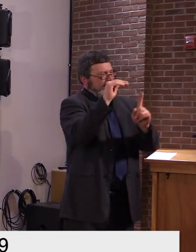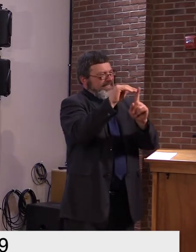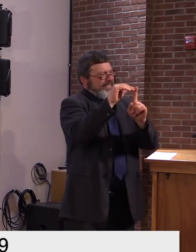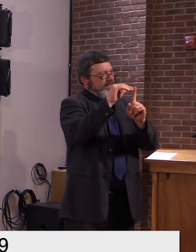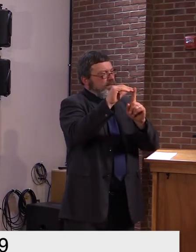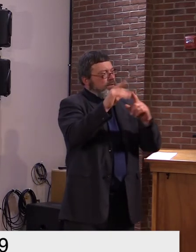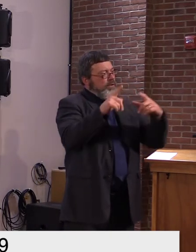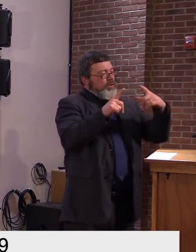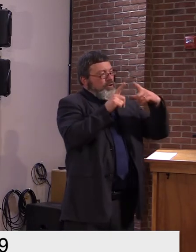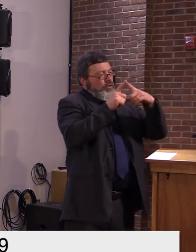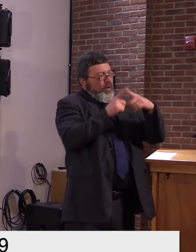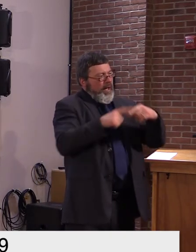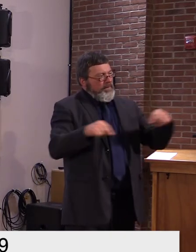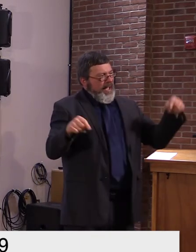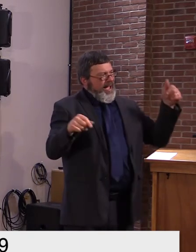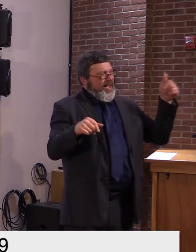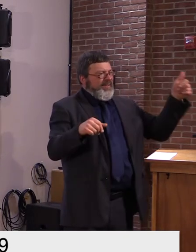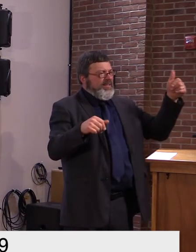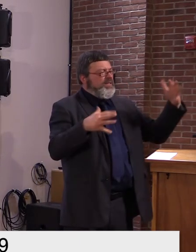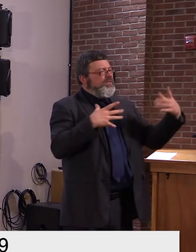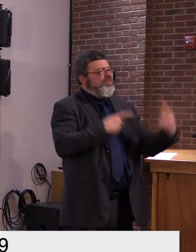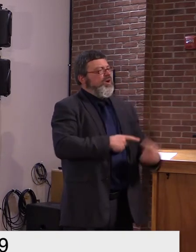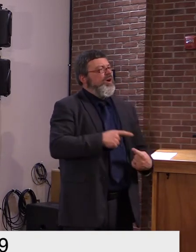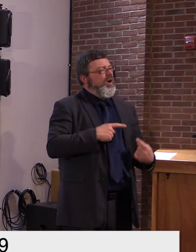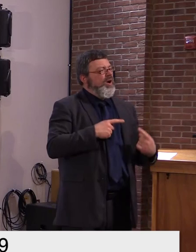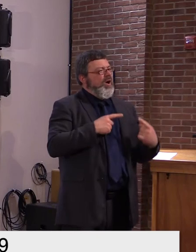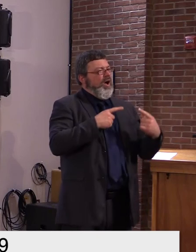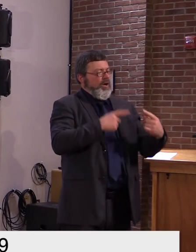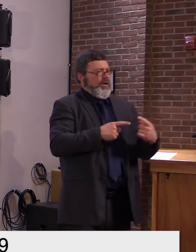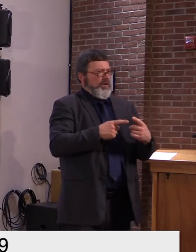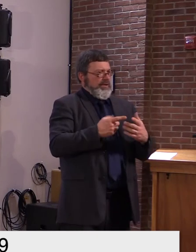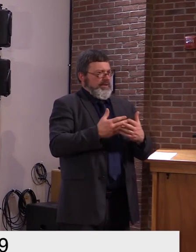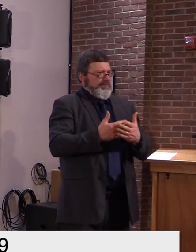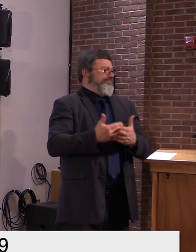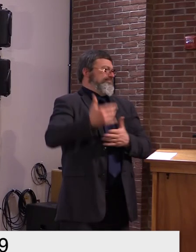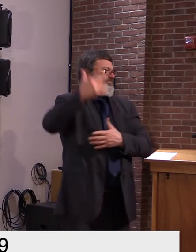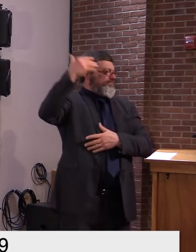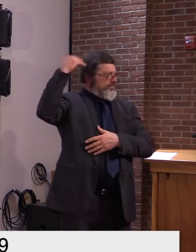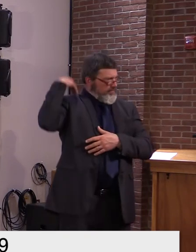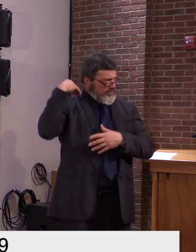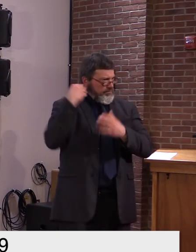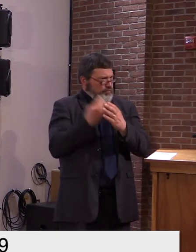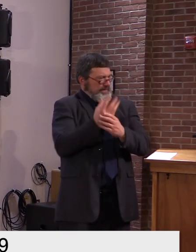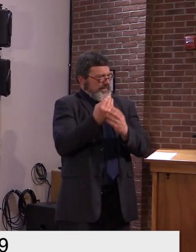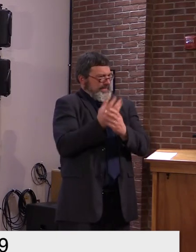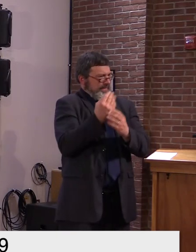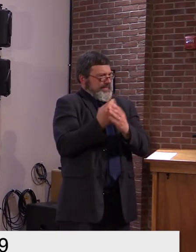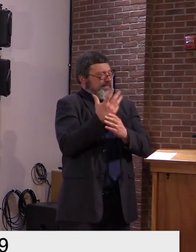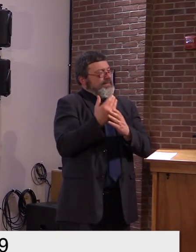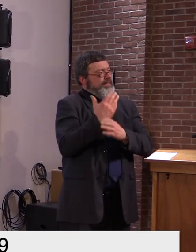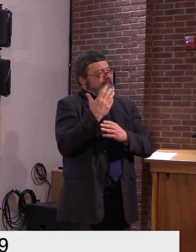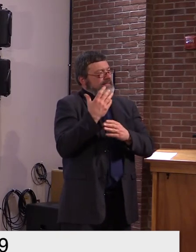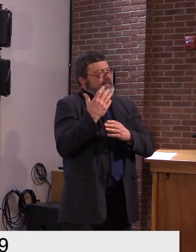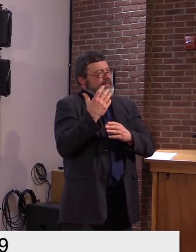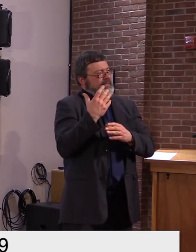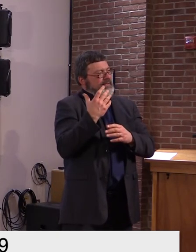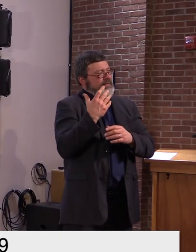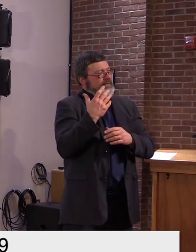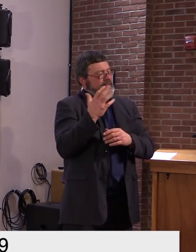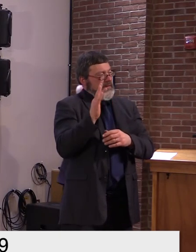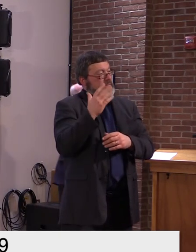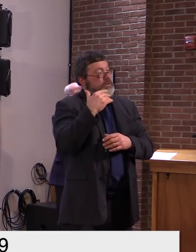way earlier in the pandemic. And because their average age is also, it's kind of like Vermont, they have an